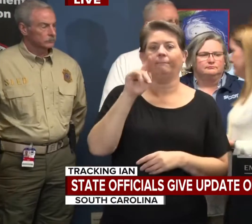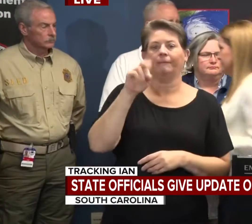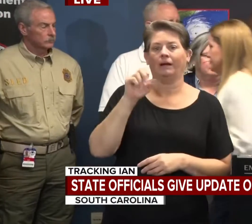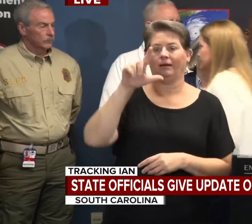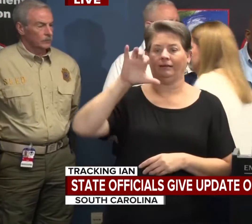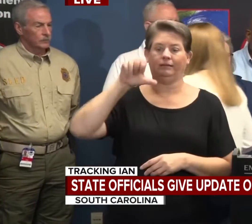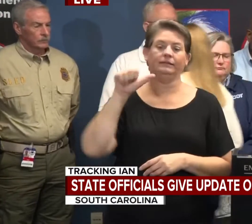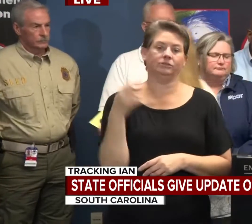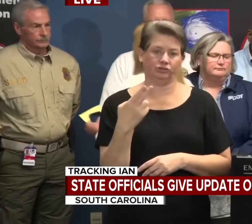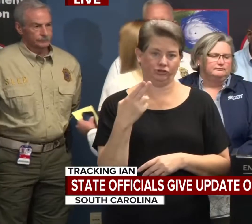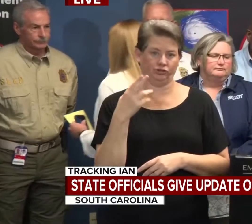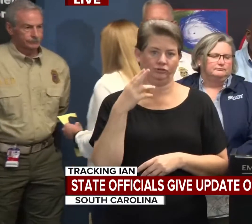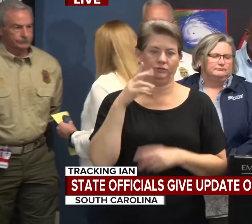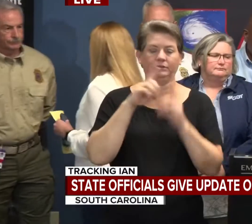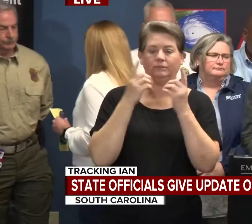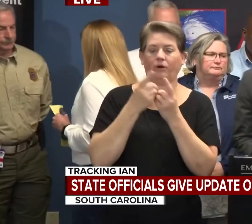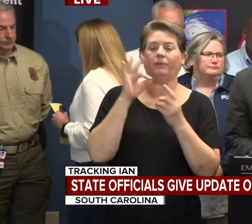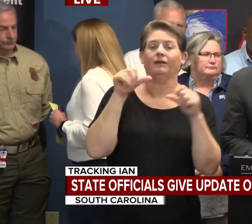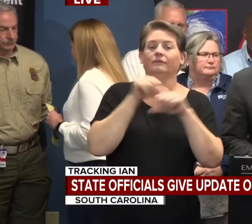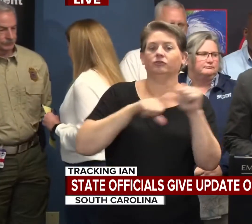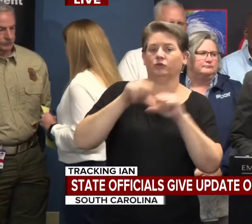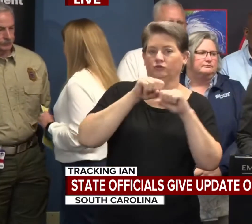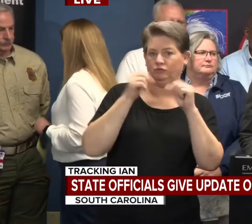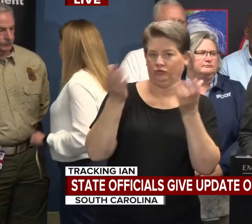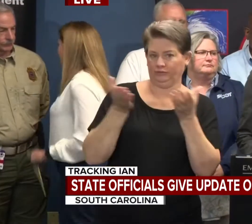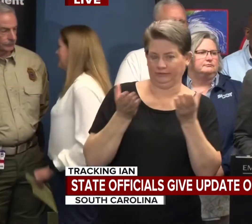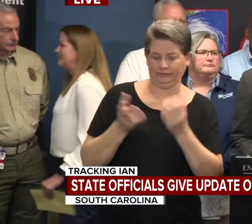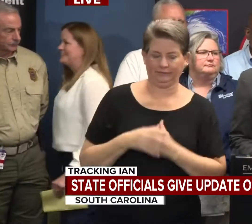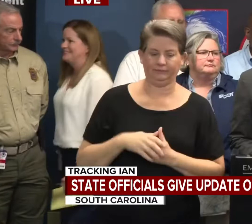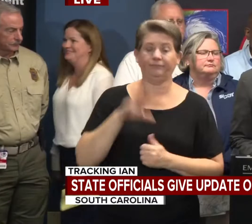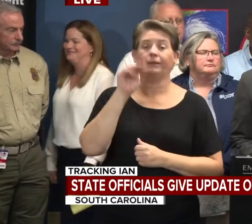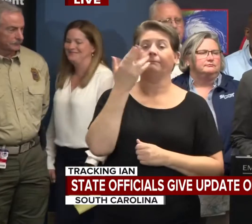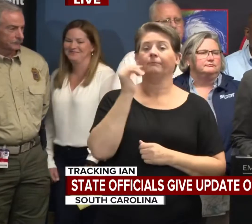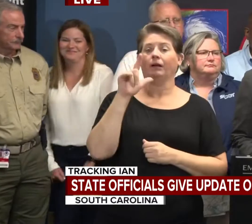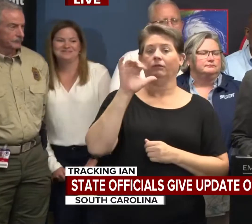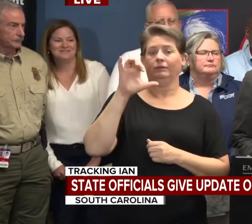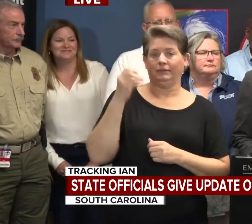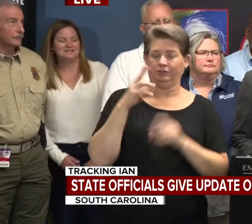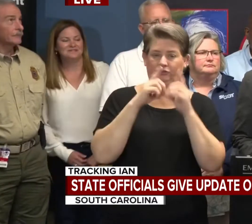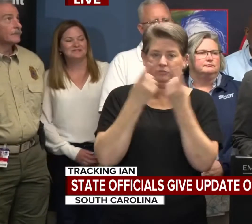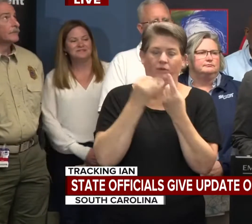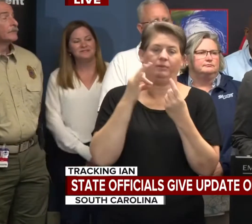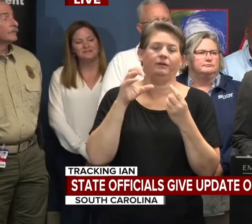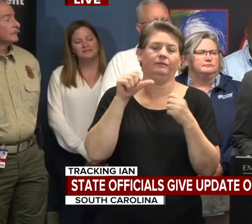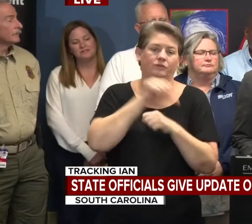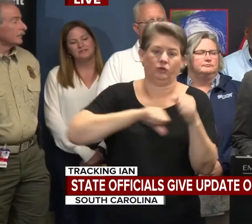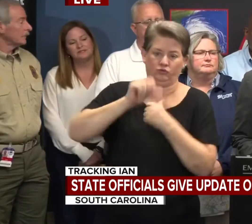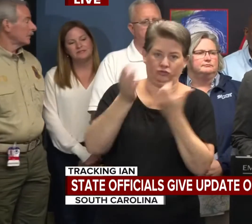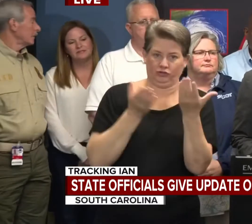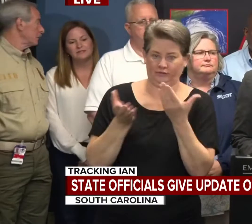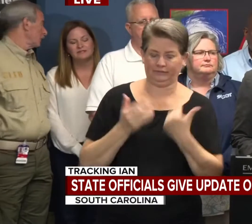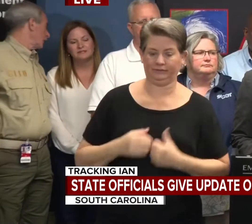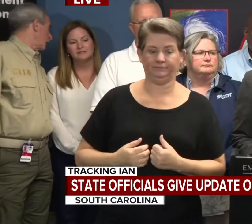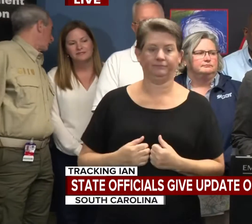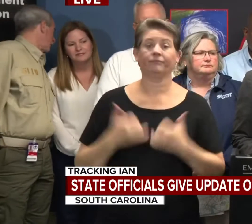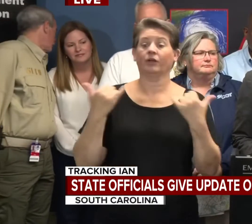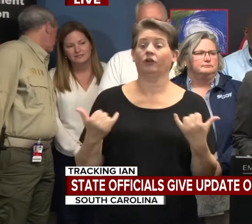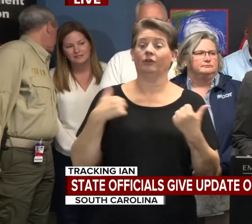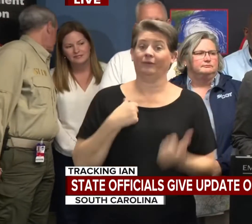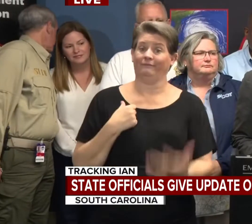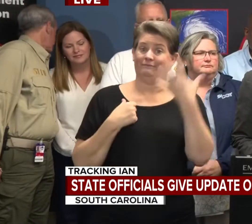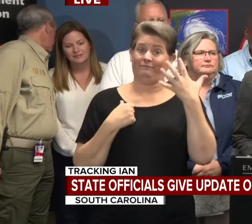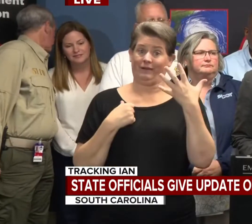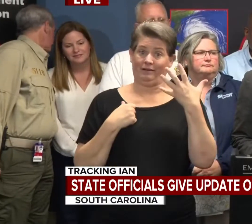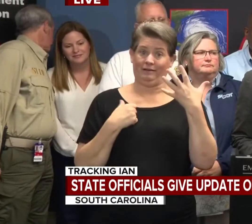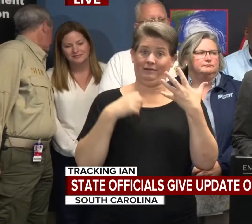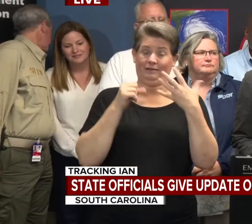Department of Social Services. Thank you, Governor. Good afternoon. Michael Leach, South Carolina Department of Social Services. Currently, we have 5